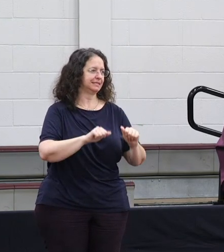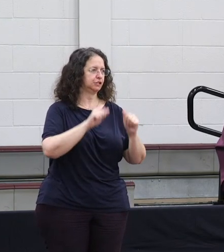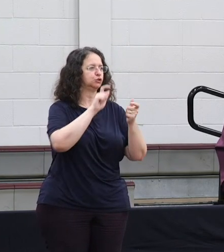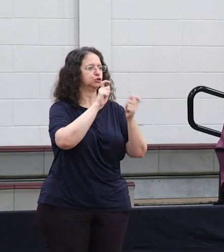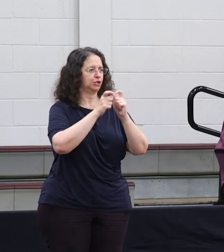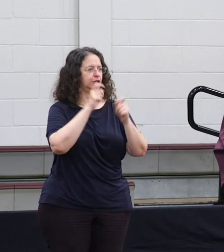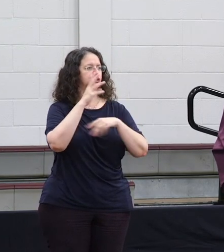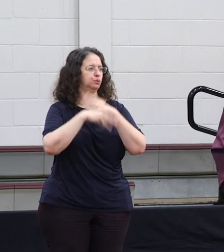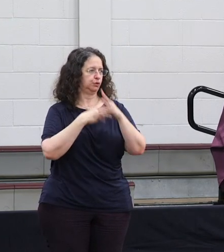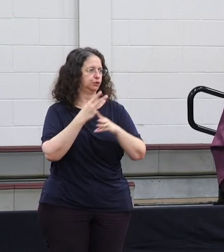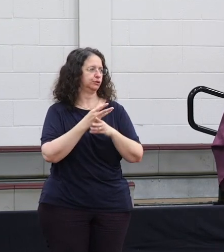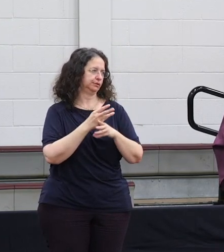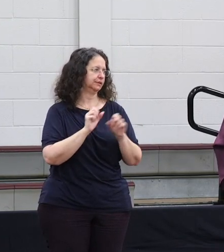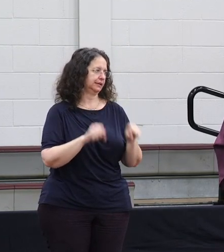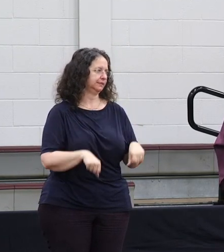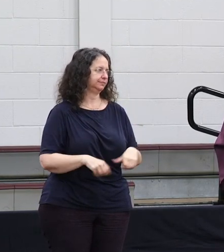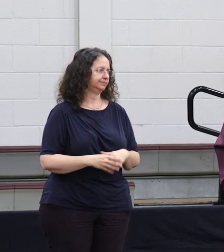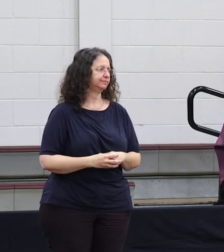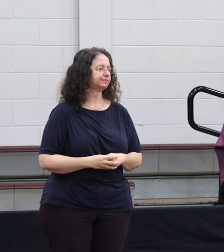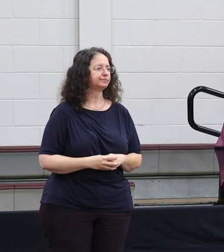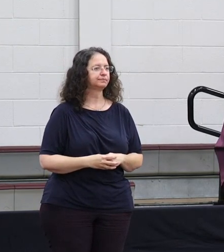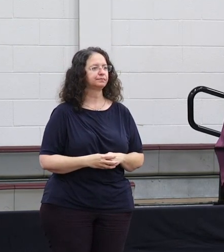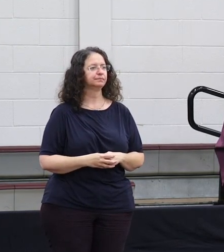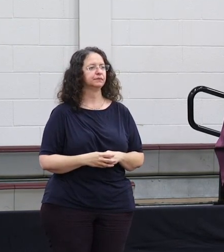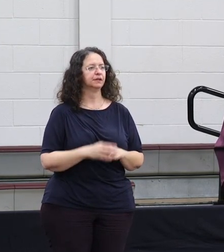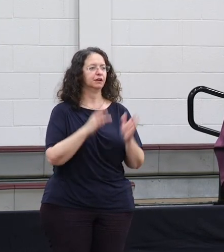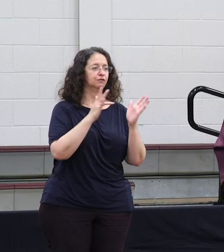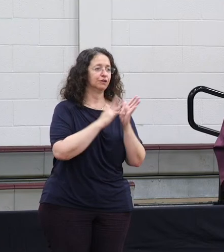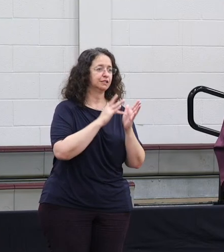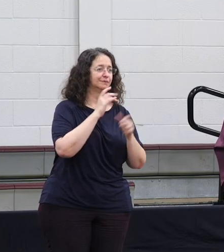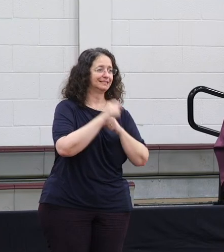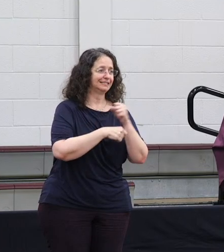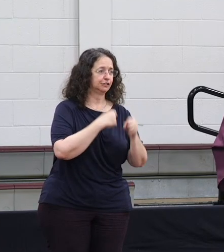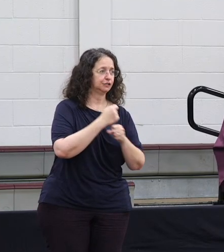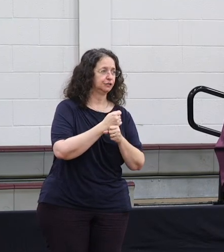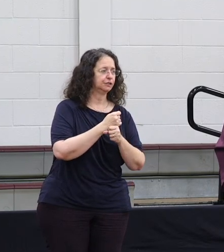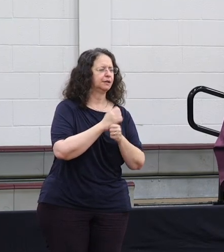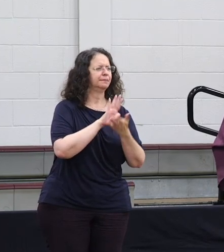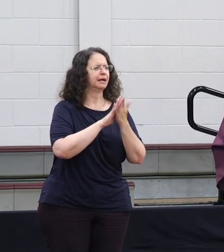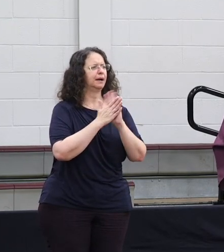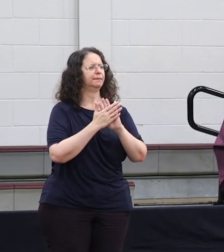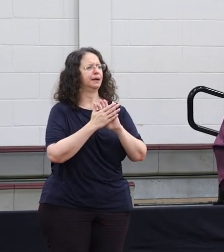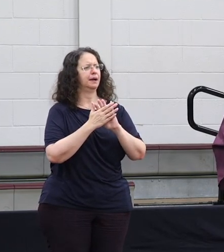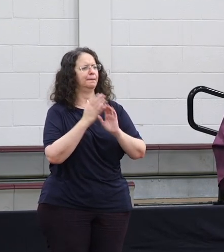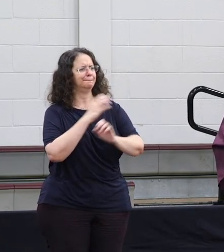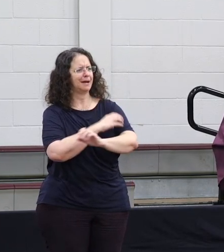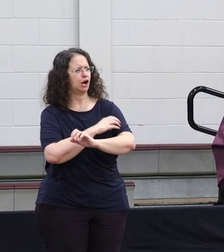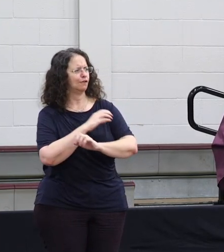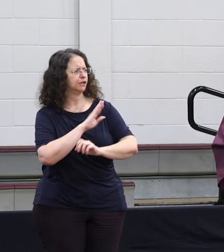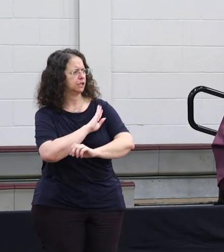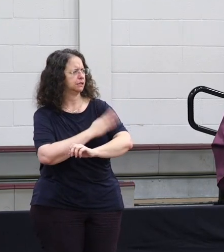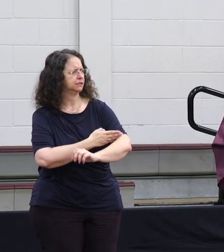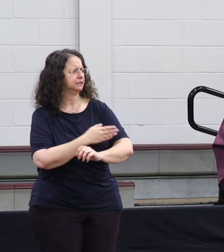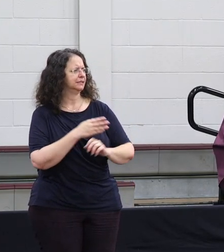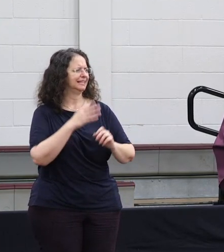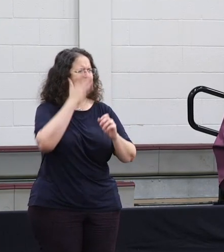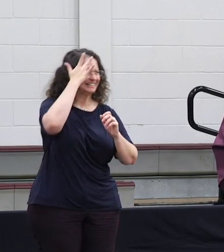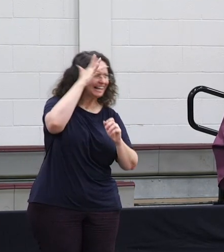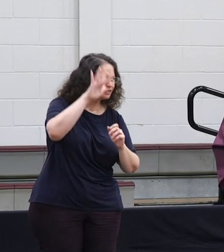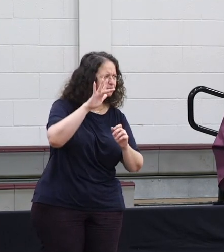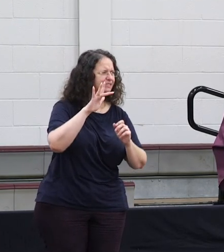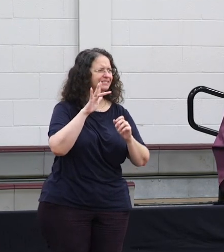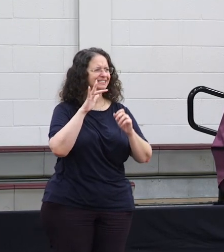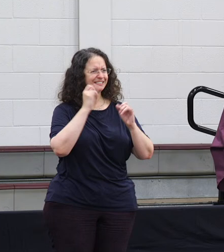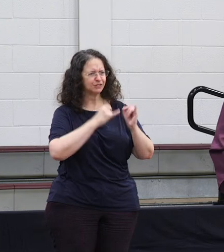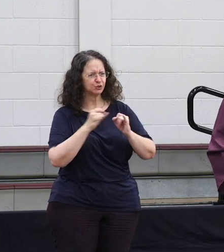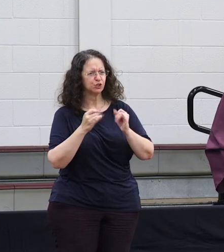this world. We have all grown from freshman year into powerful intellectual individuals, and here we are now, almost done